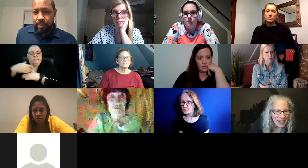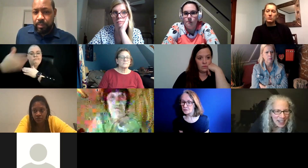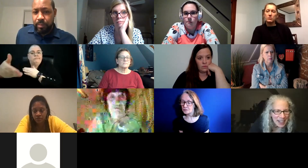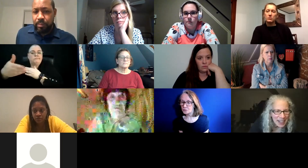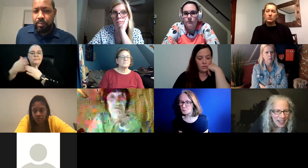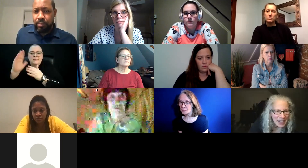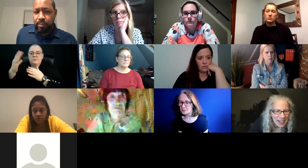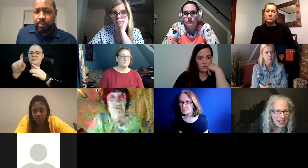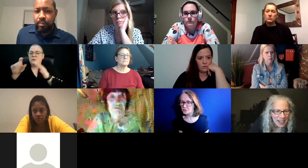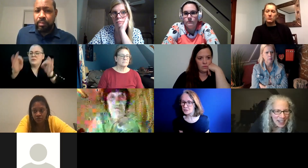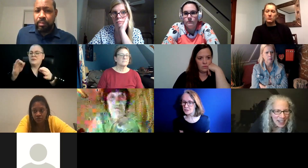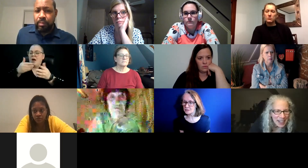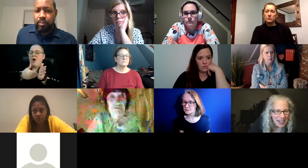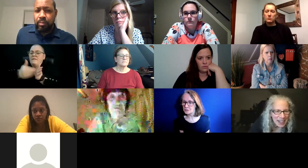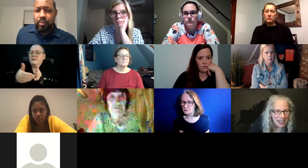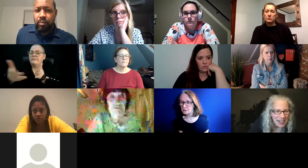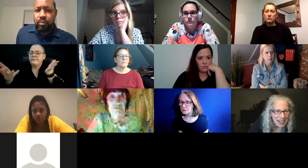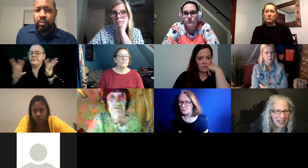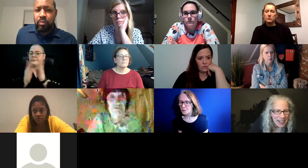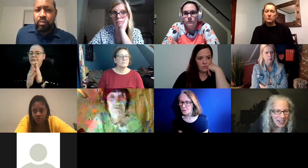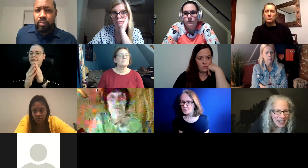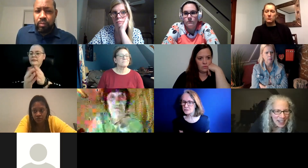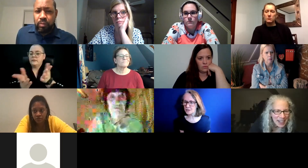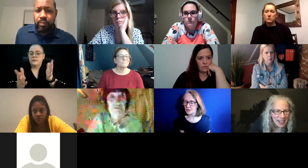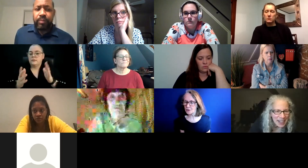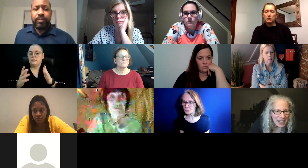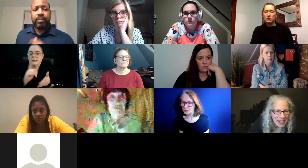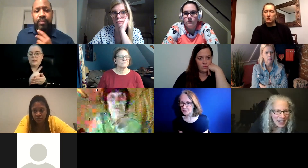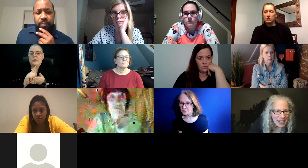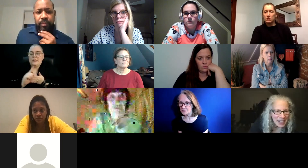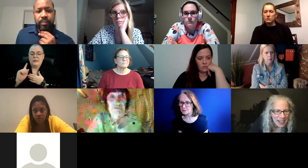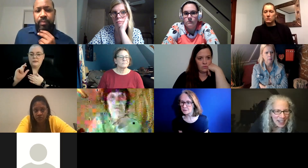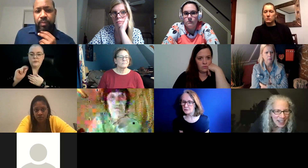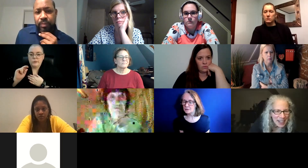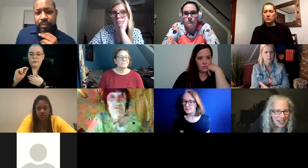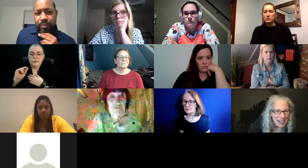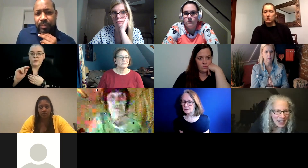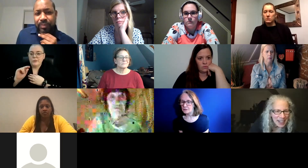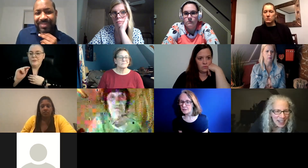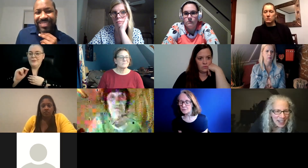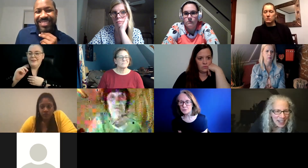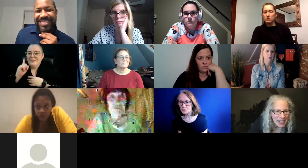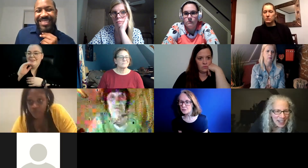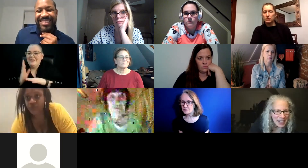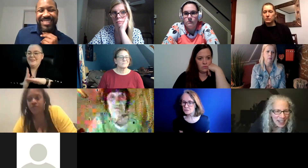Before we pick a date for the next meeting, we might want to decide how often we'd like to meet. I don't think weekly is